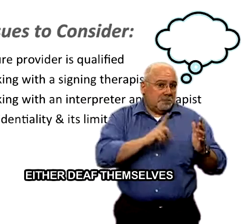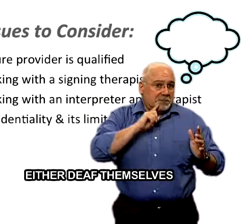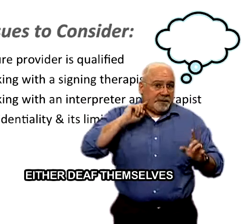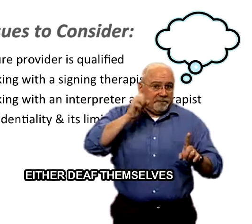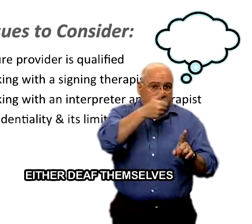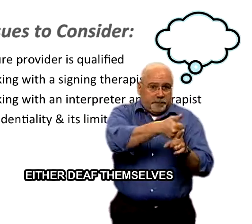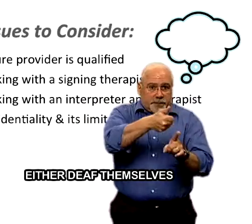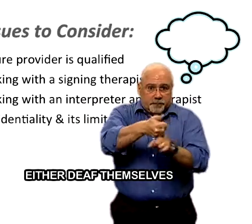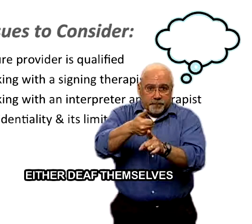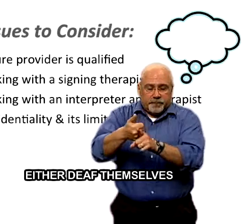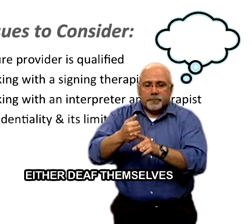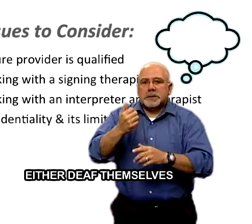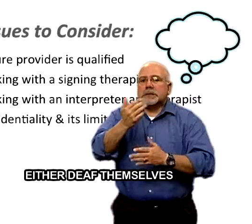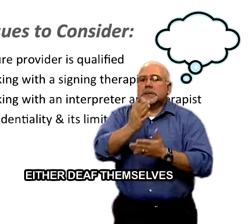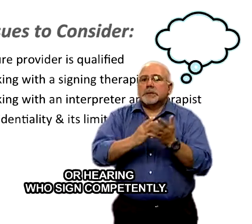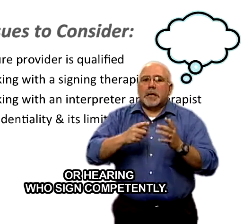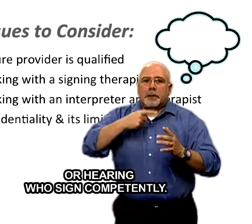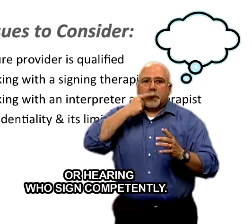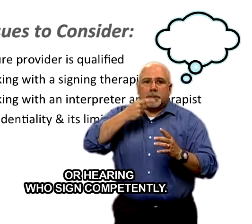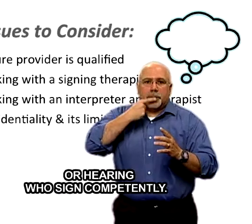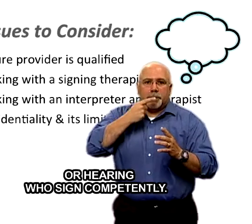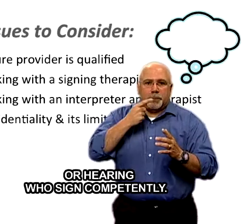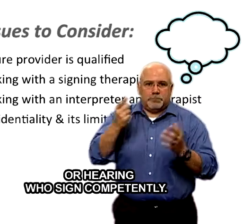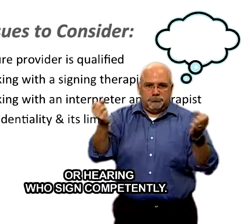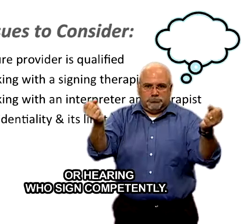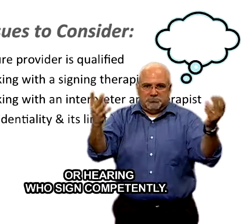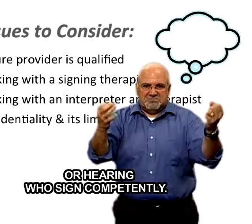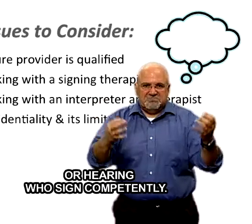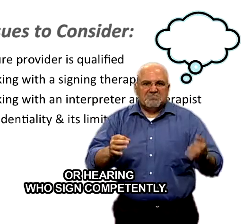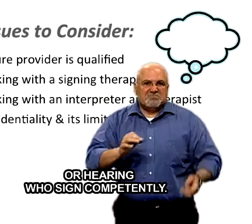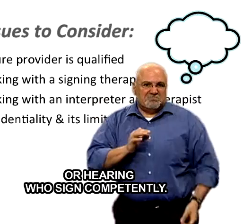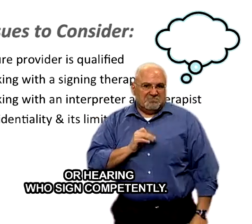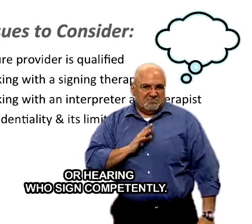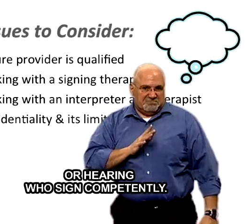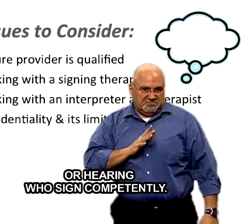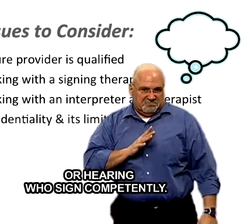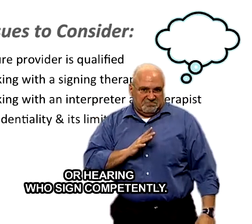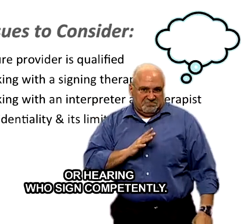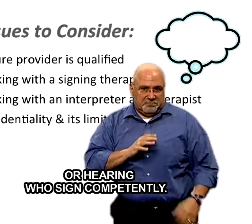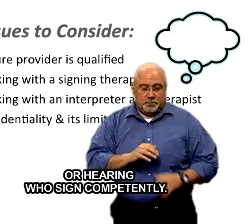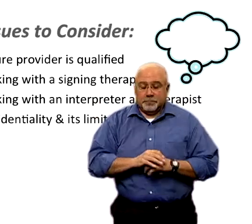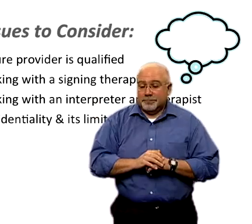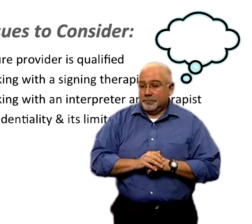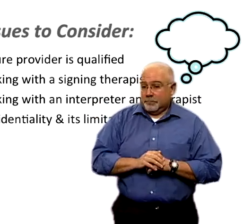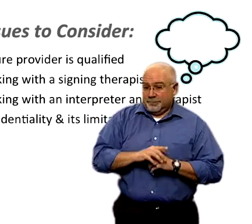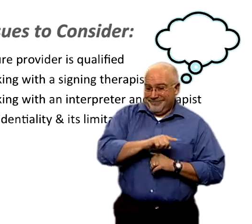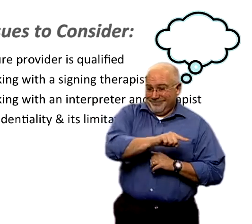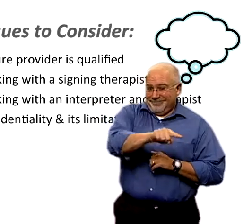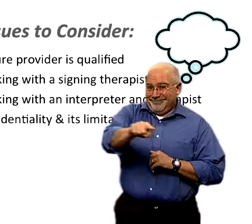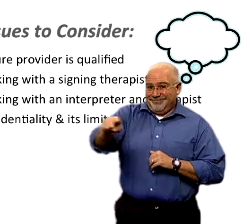Either deaf themselves or hearing who sign competently.